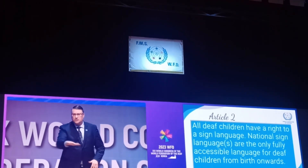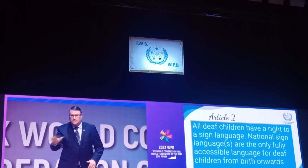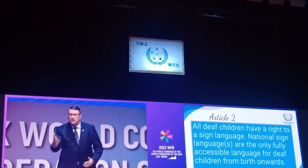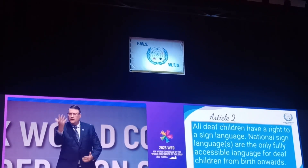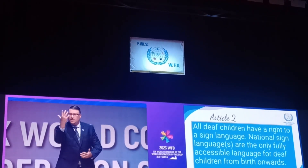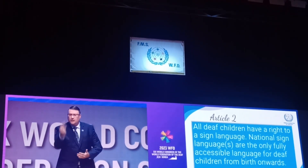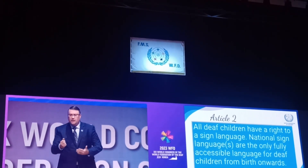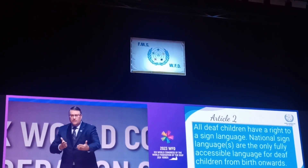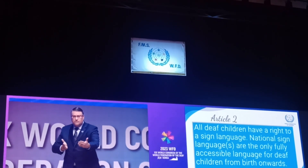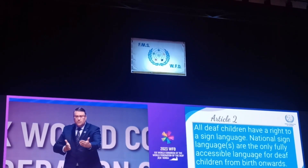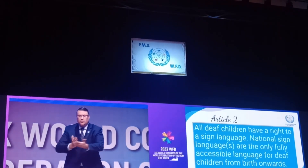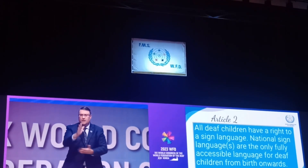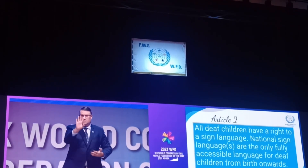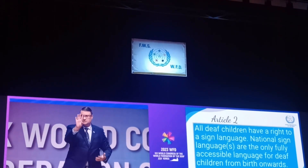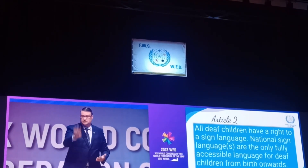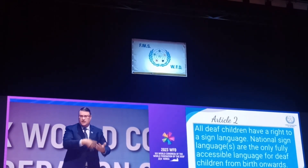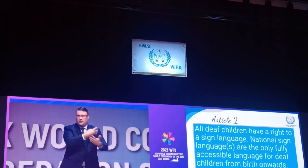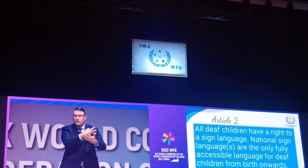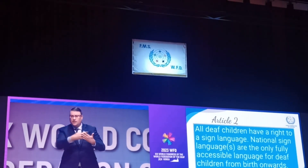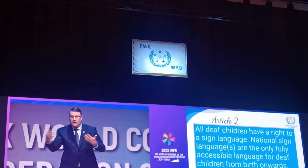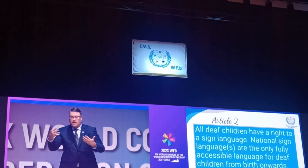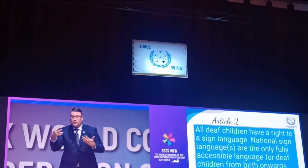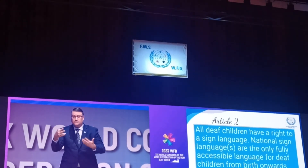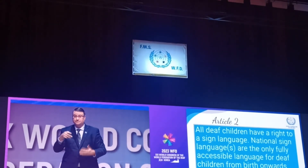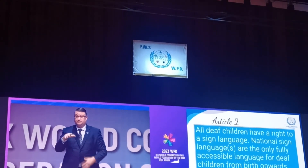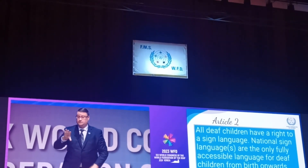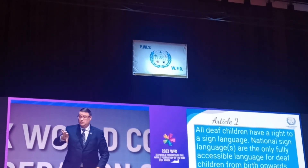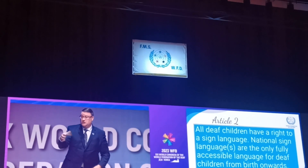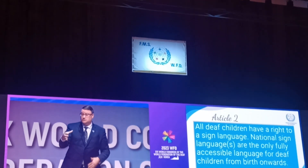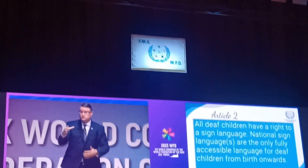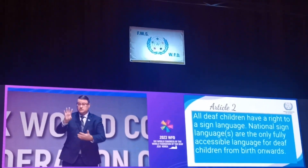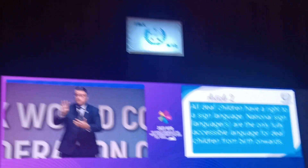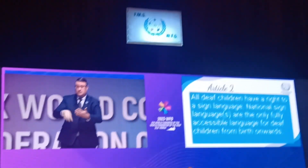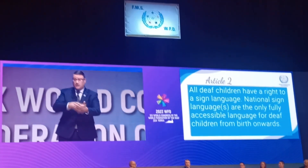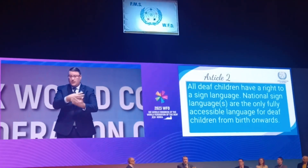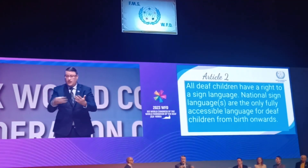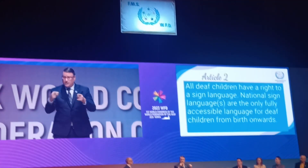All deaf children have a right to a sign language.